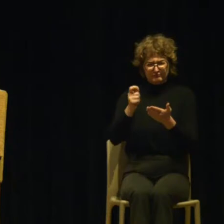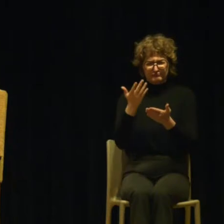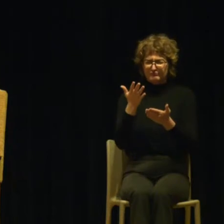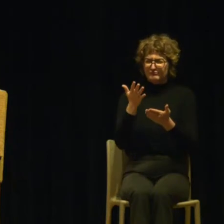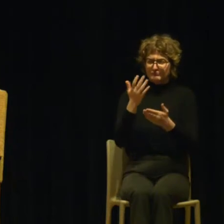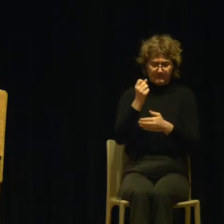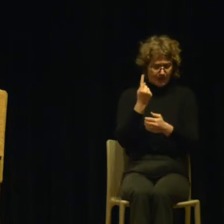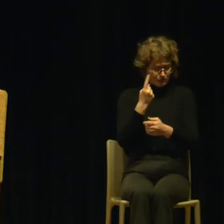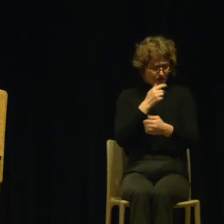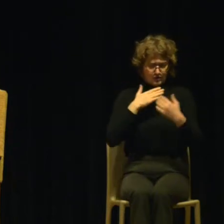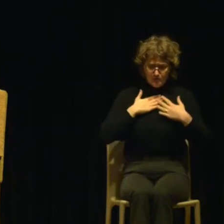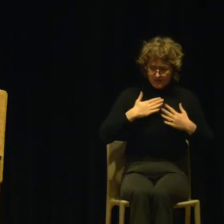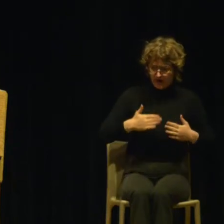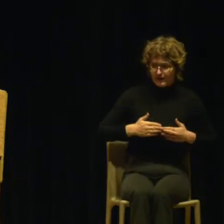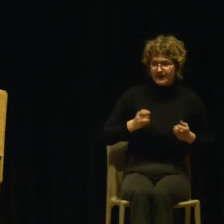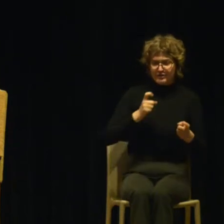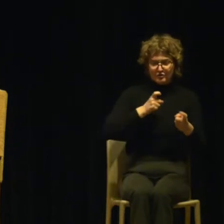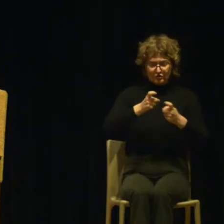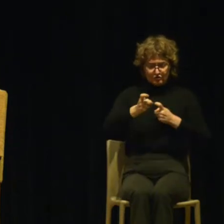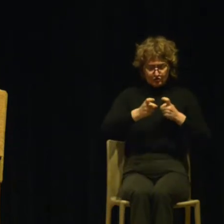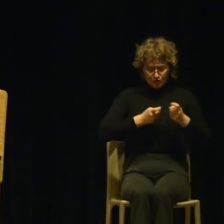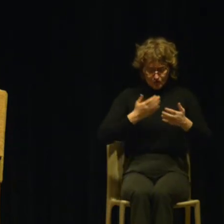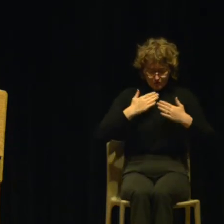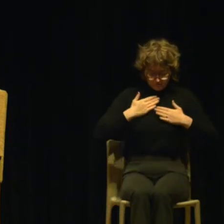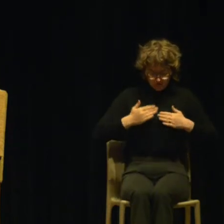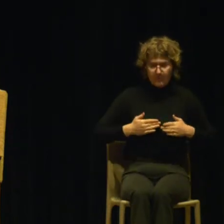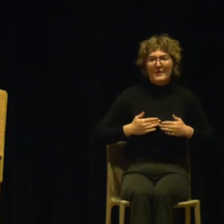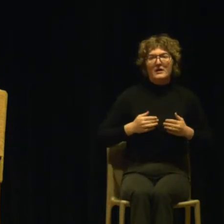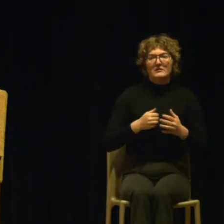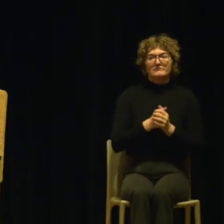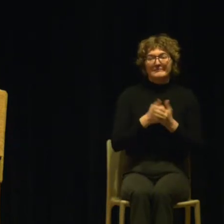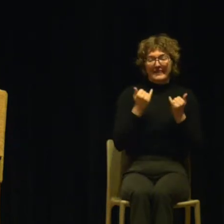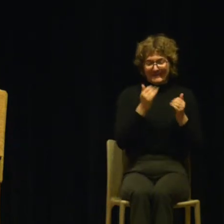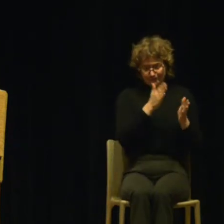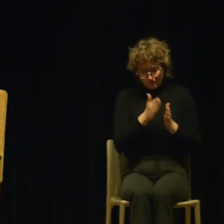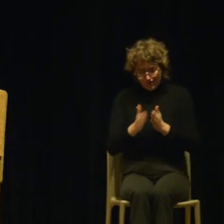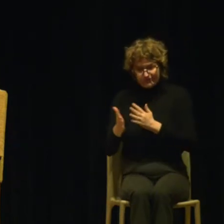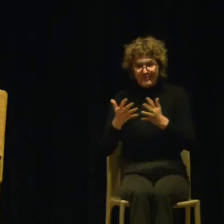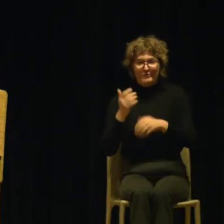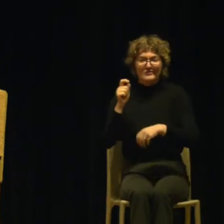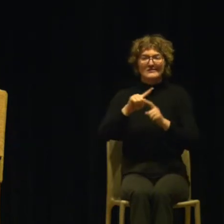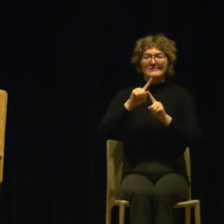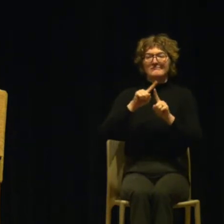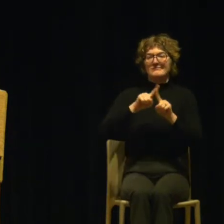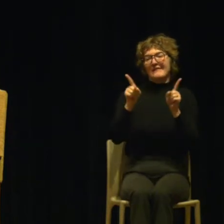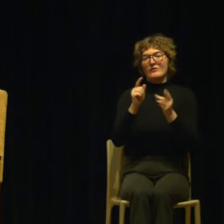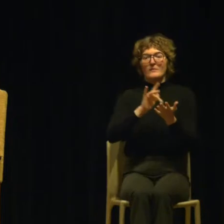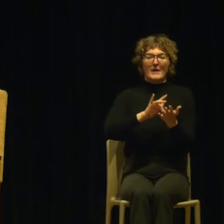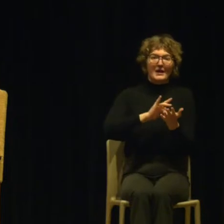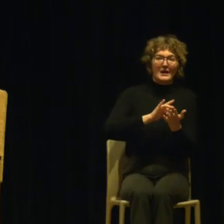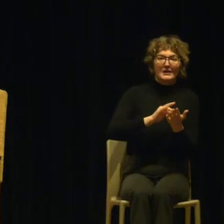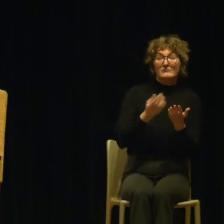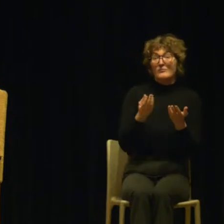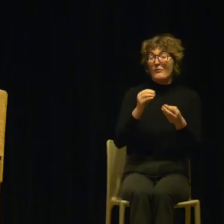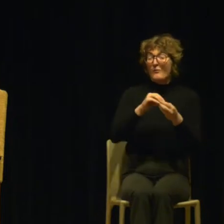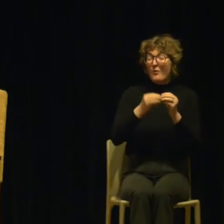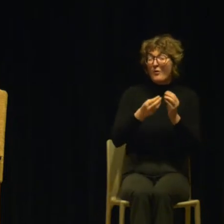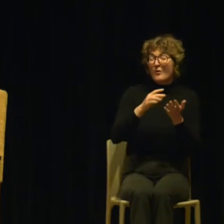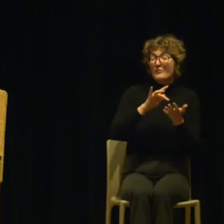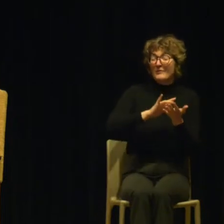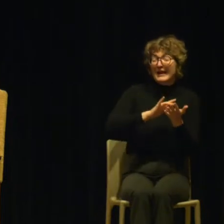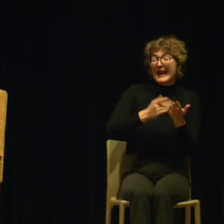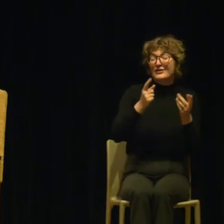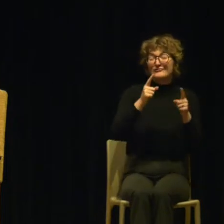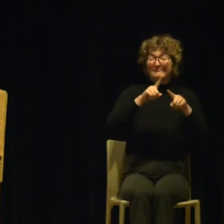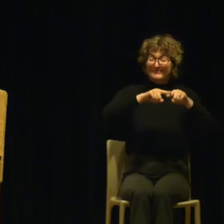that you're taking control of how you get through this process. Maybe you need a different medication. Maybe you need more medication. But there are